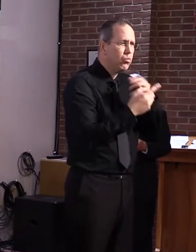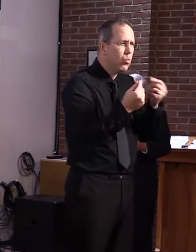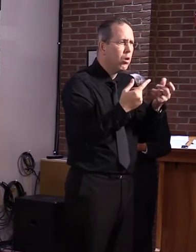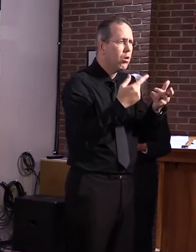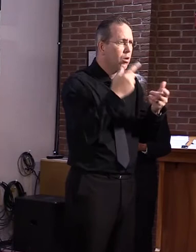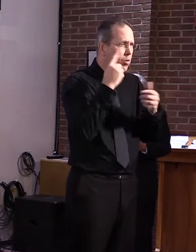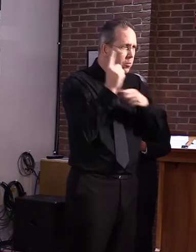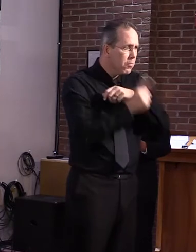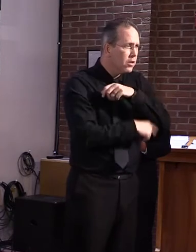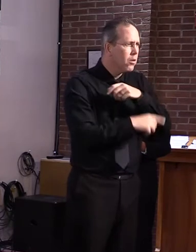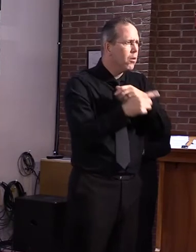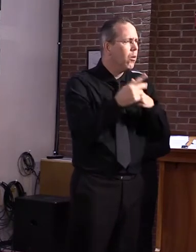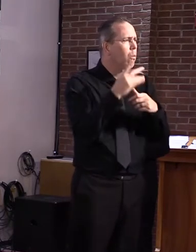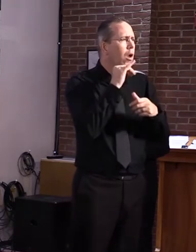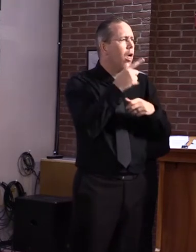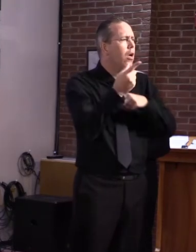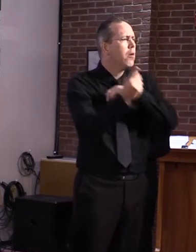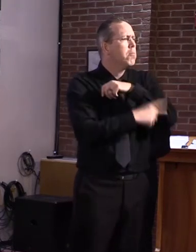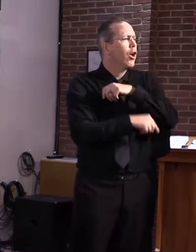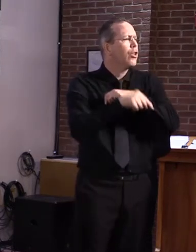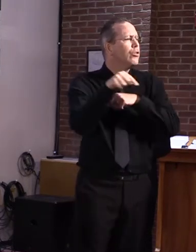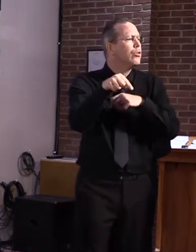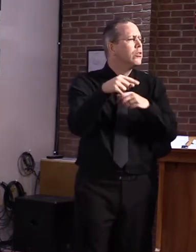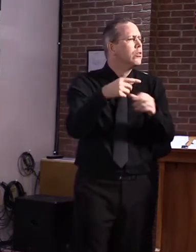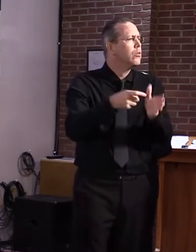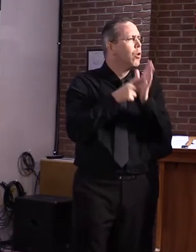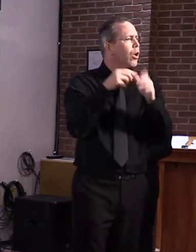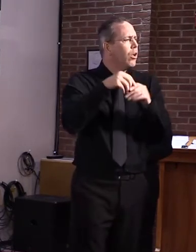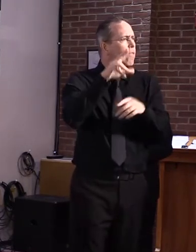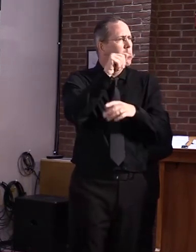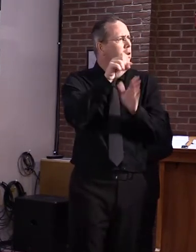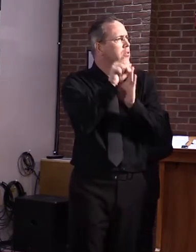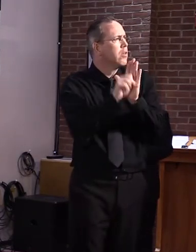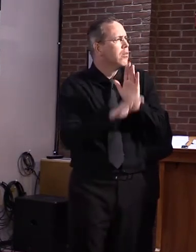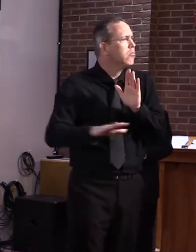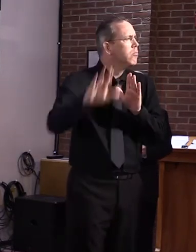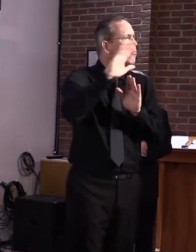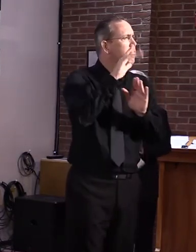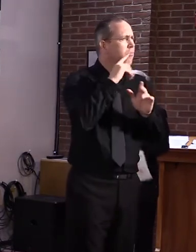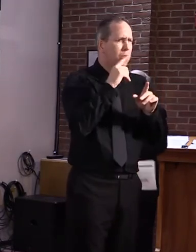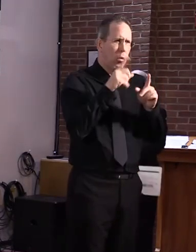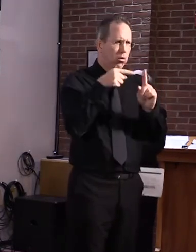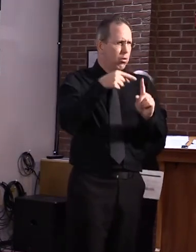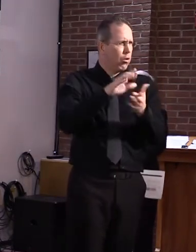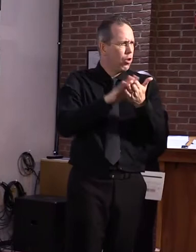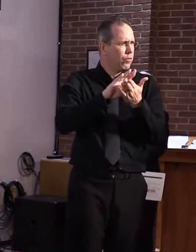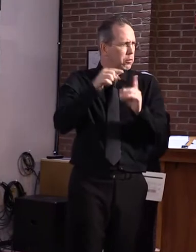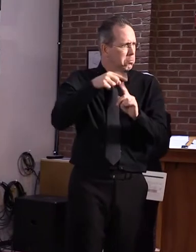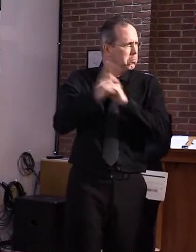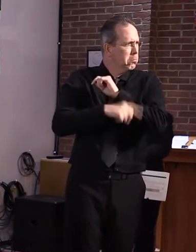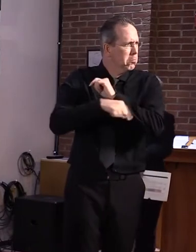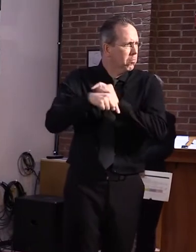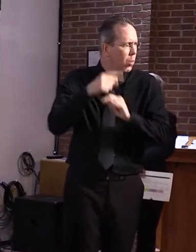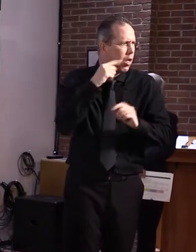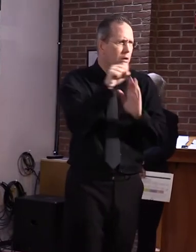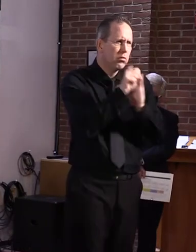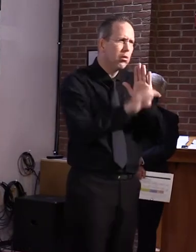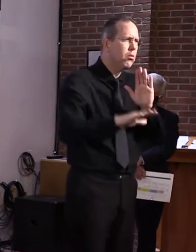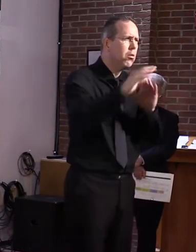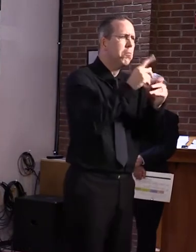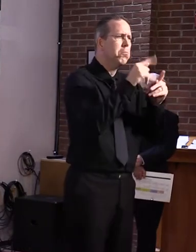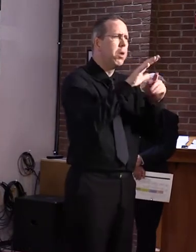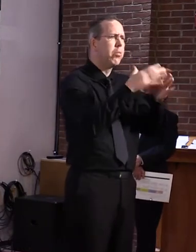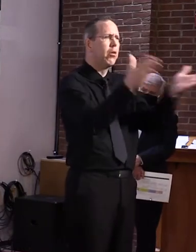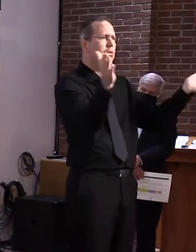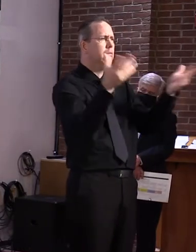want a mask mandate under these circumstances. Well, I think, first of all, I think that it's up to the colleges and universities